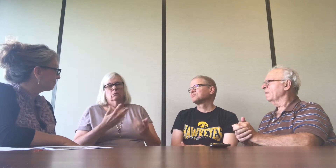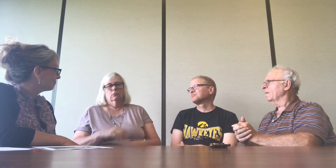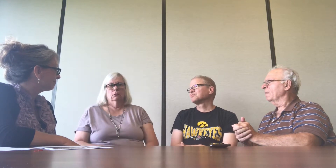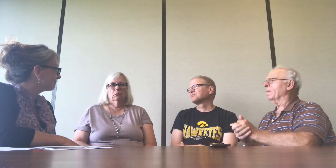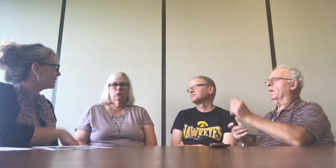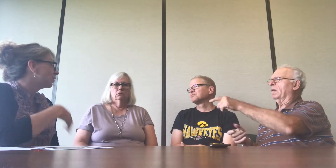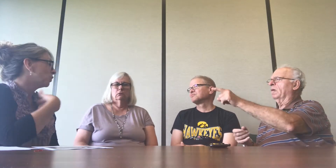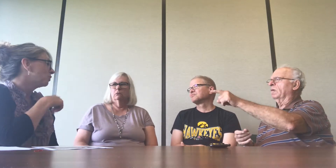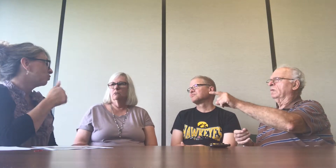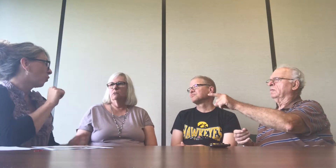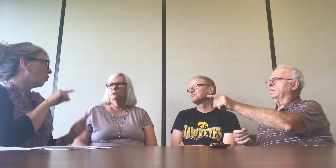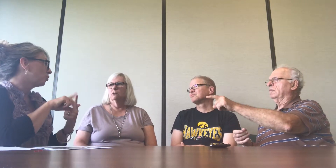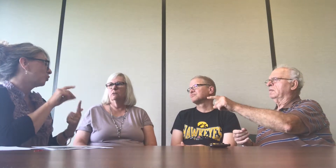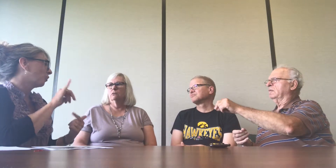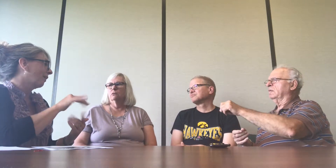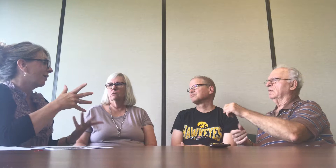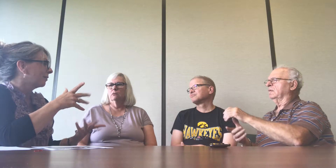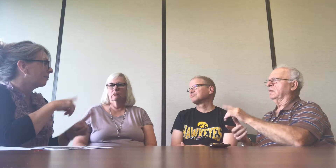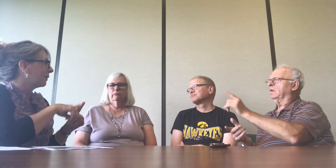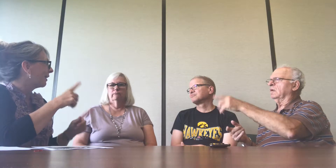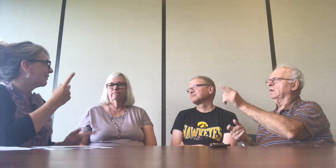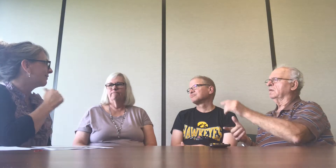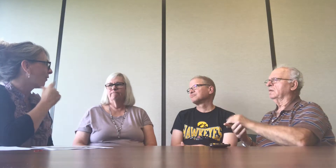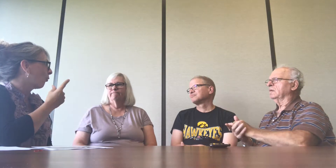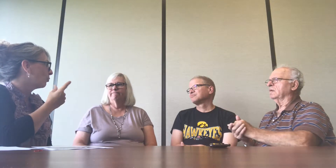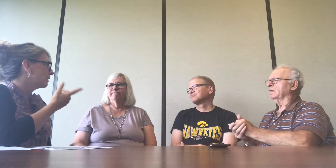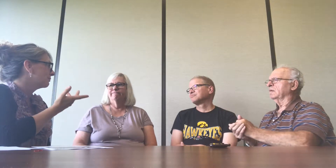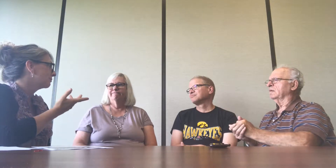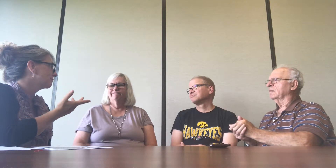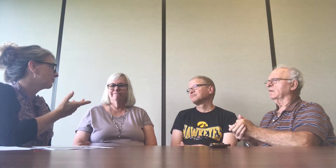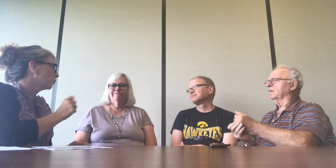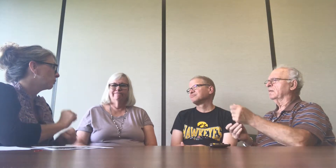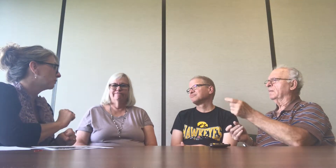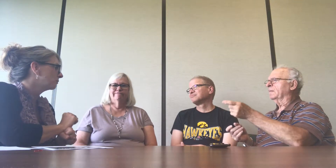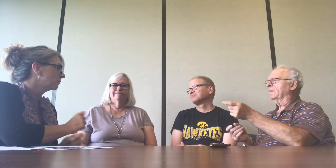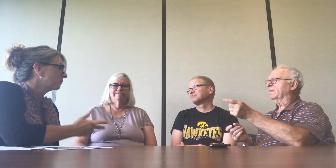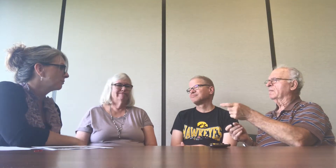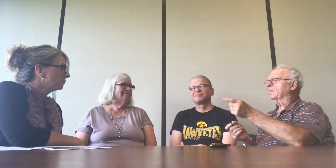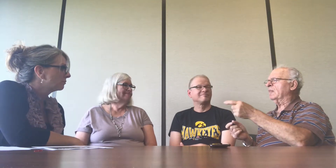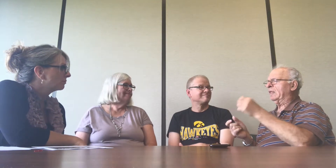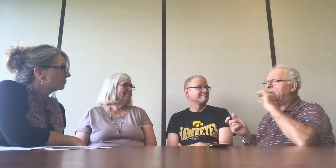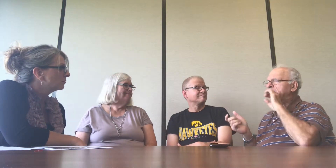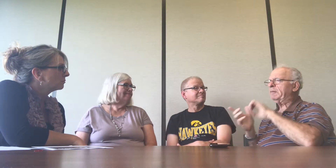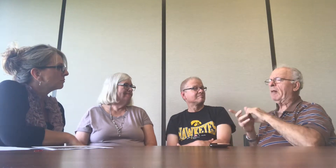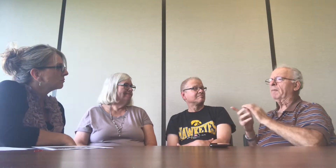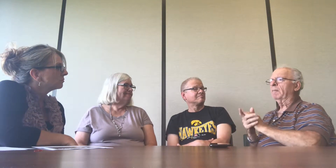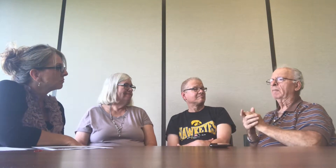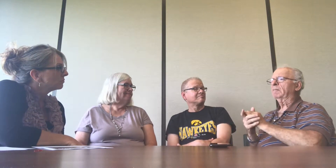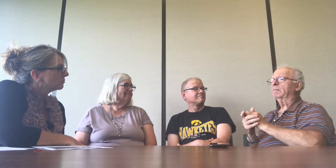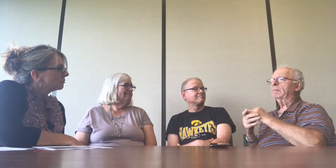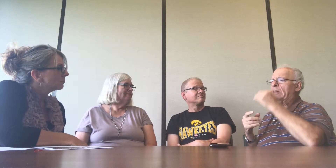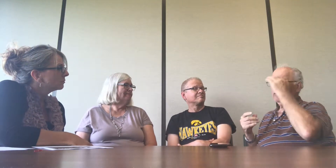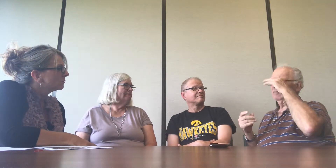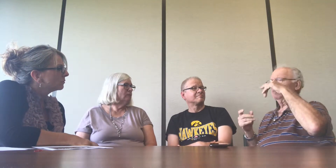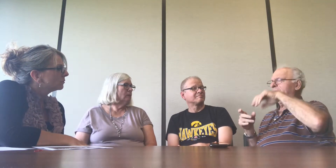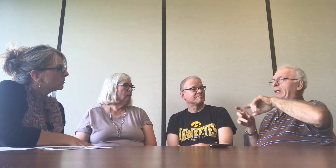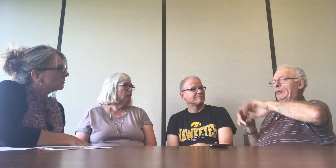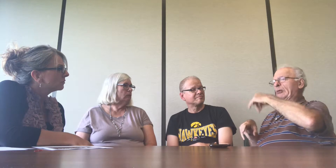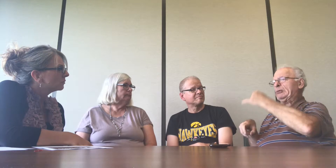deaf person. Work is put aside, and therefore problems need to be put aside too. Jennifer, we try to do that, but it